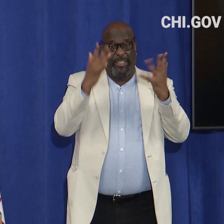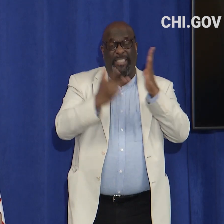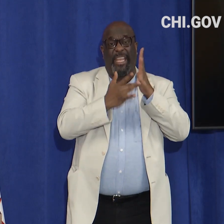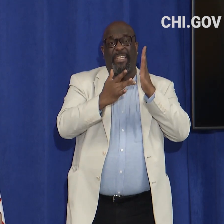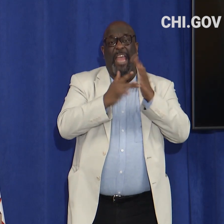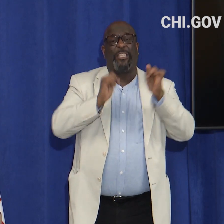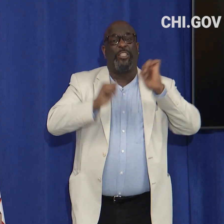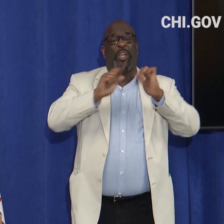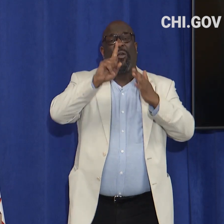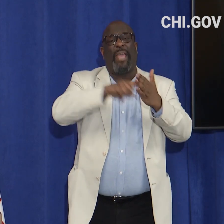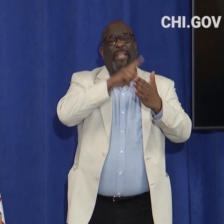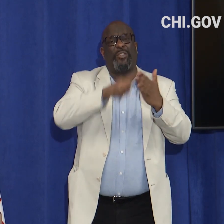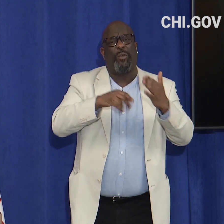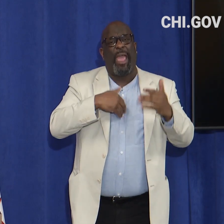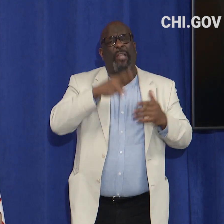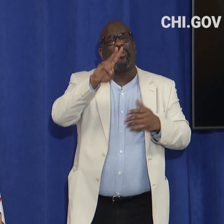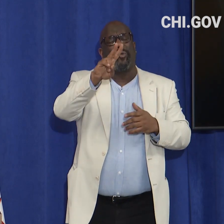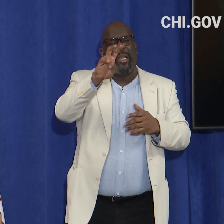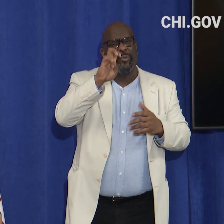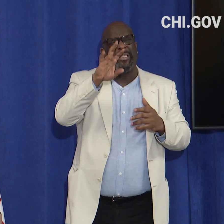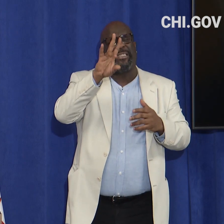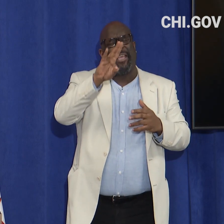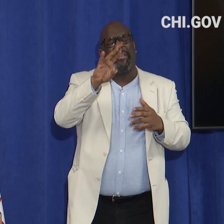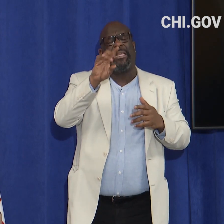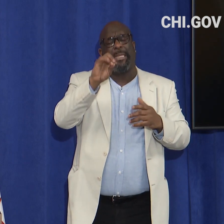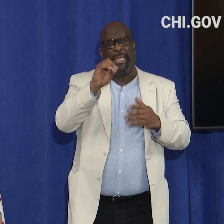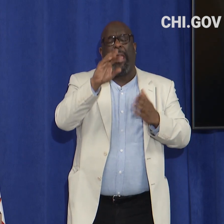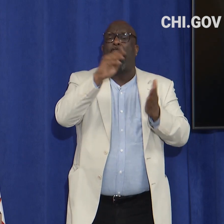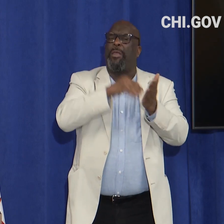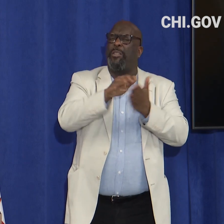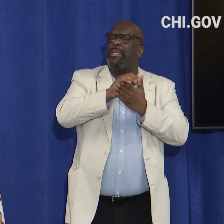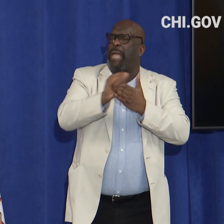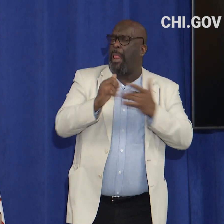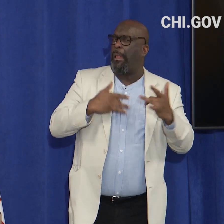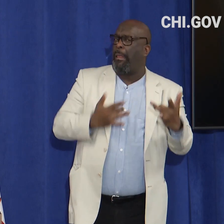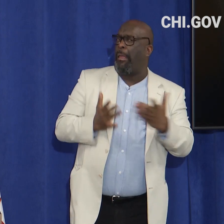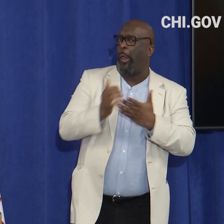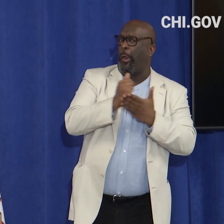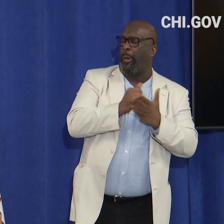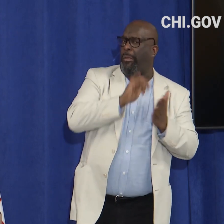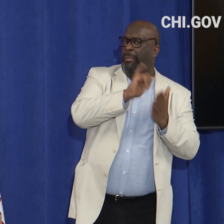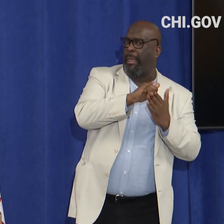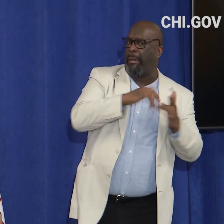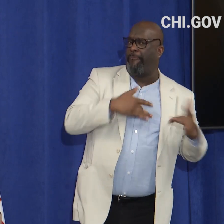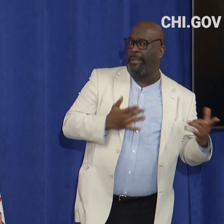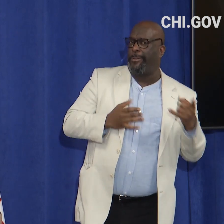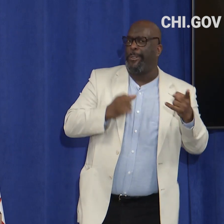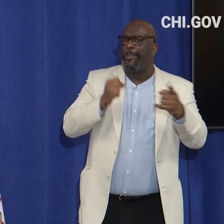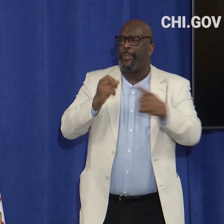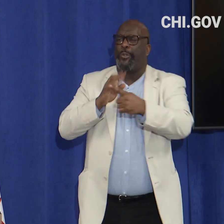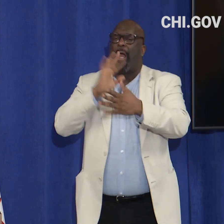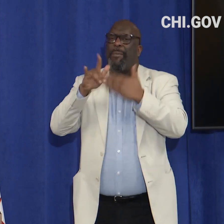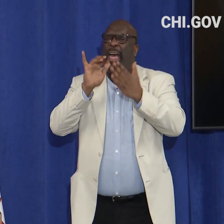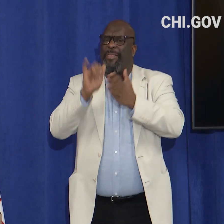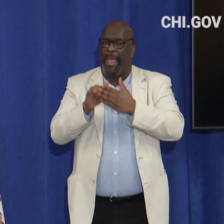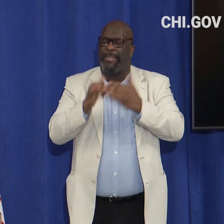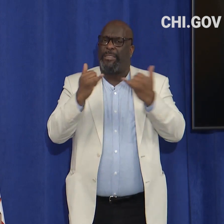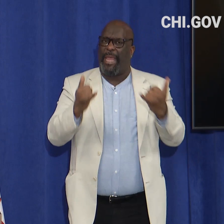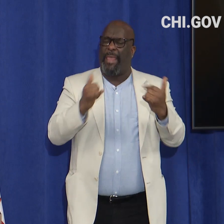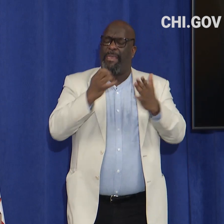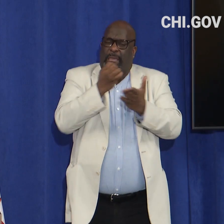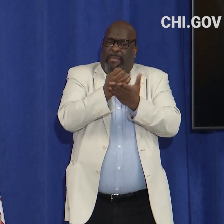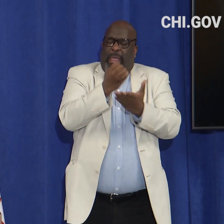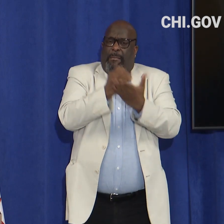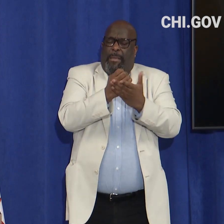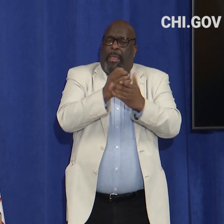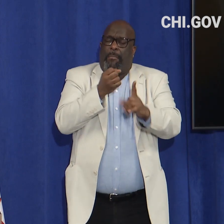had an estimated $247 million impact alone. Taken together, you've talked a little bit about that today, the overall economic impact of